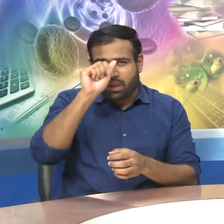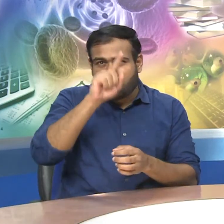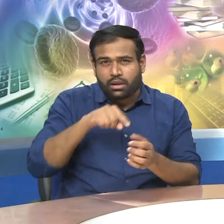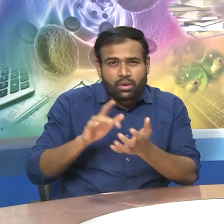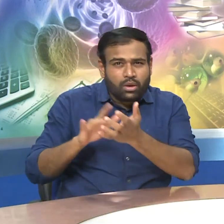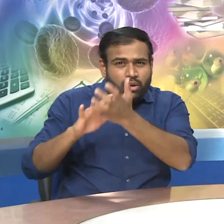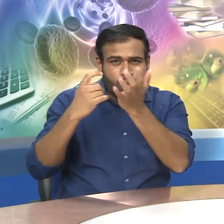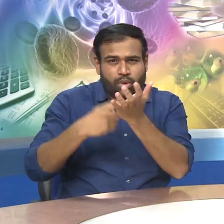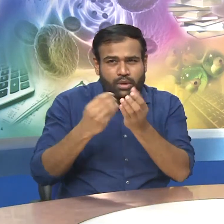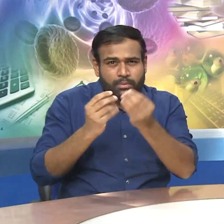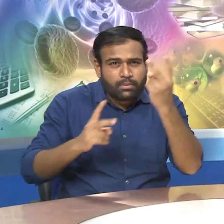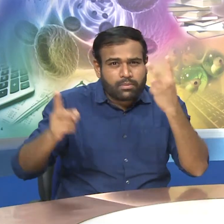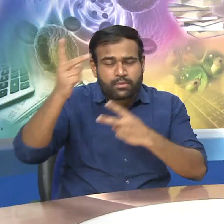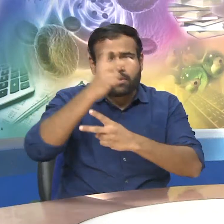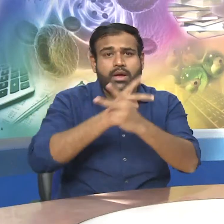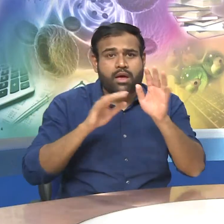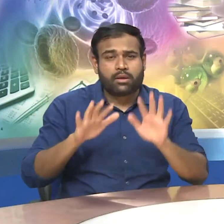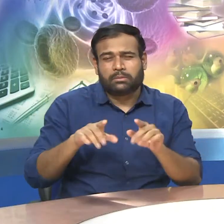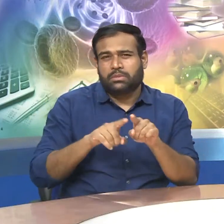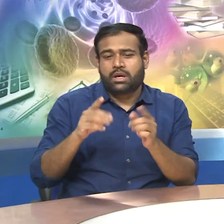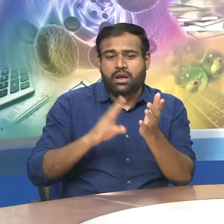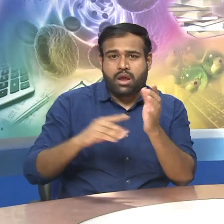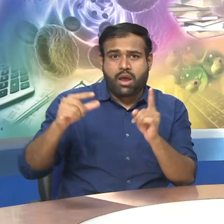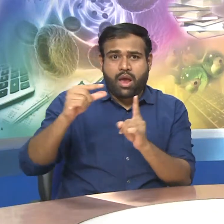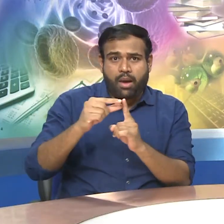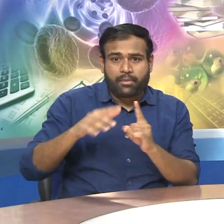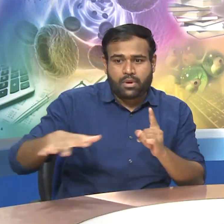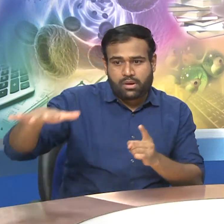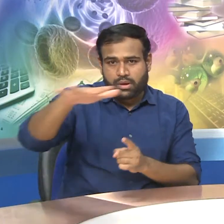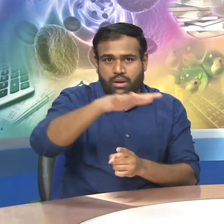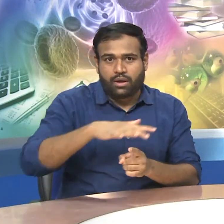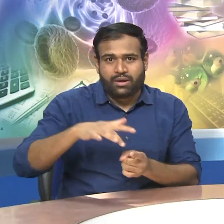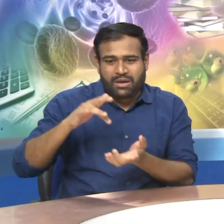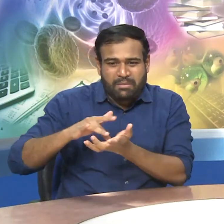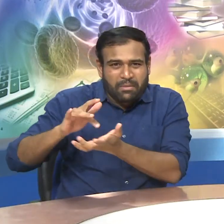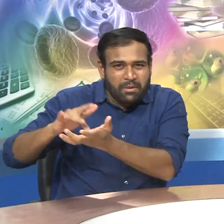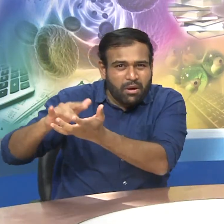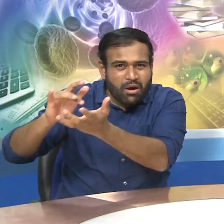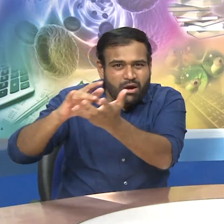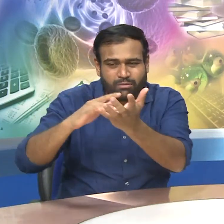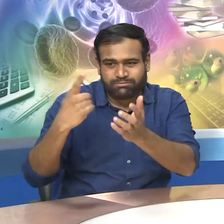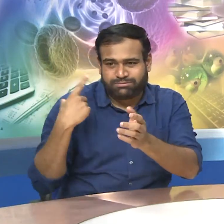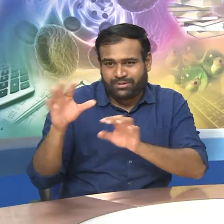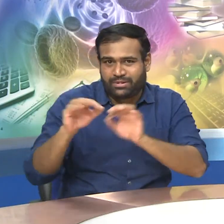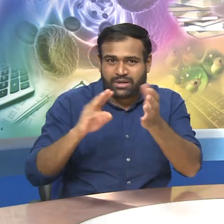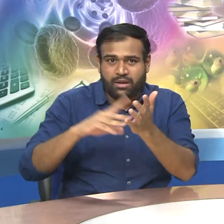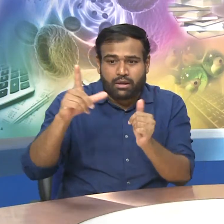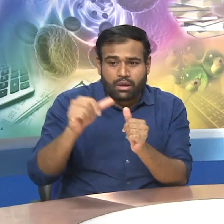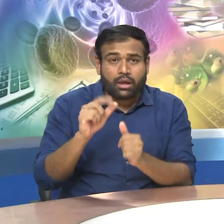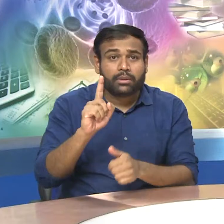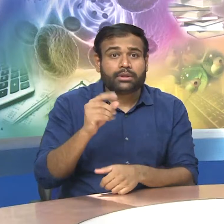See, seats are reserved for SCs and in some states for STs also.